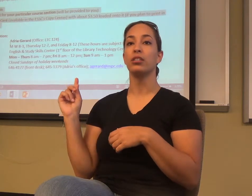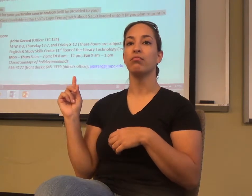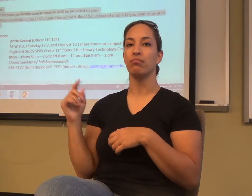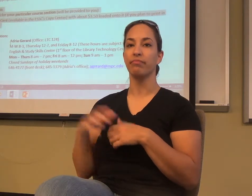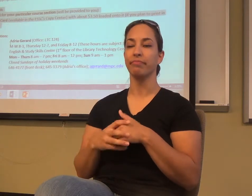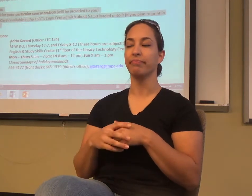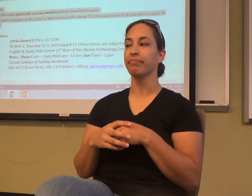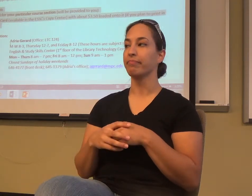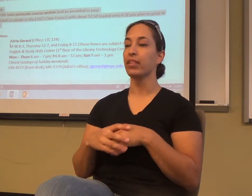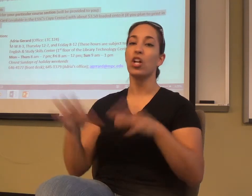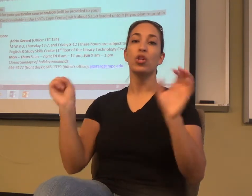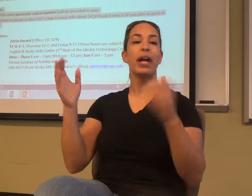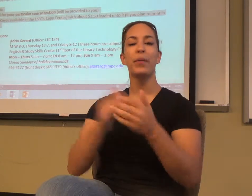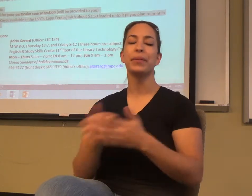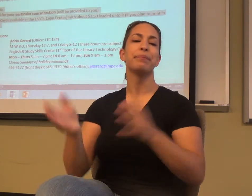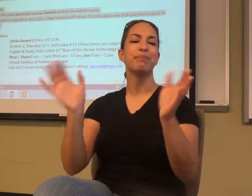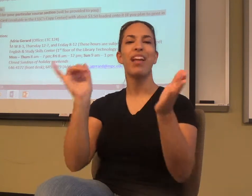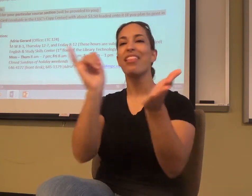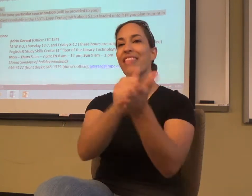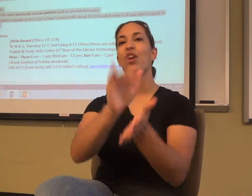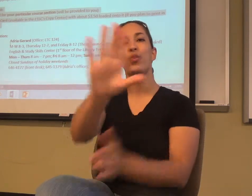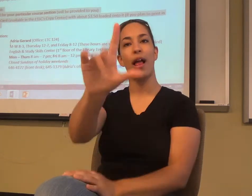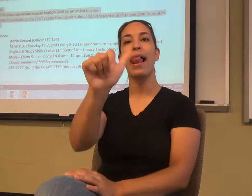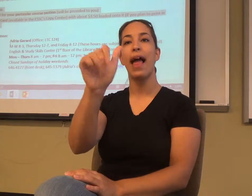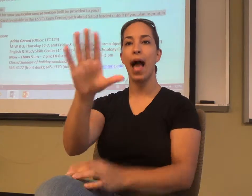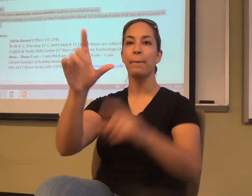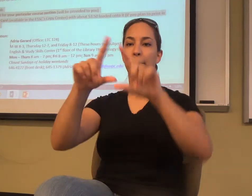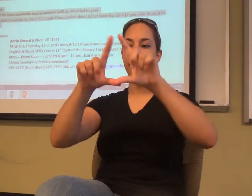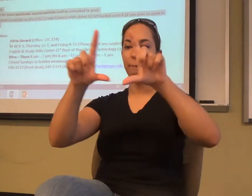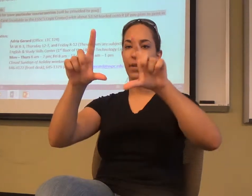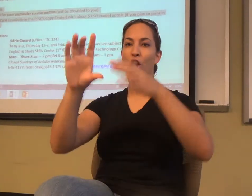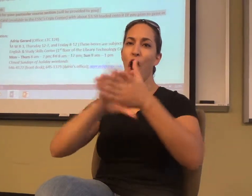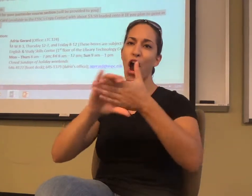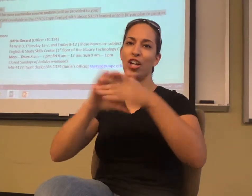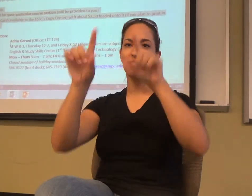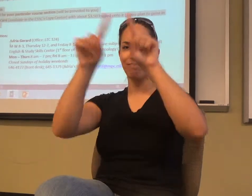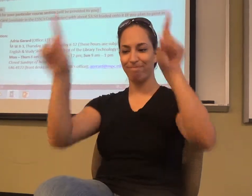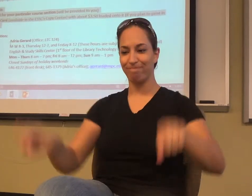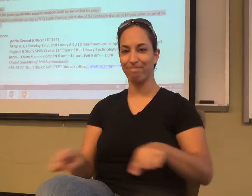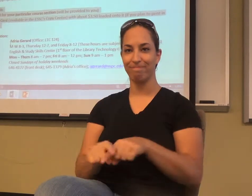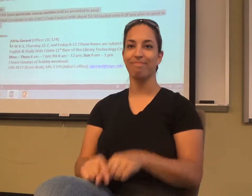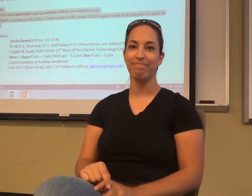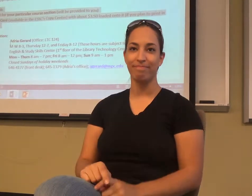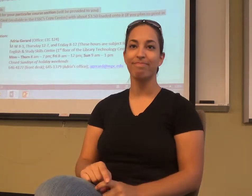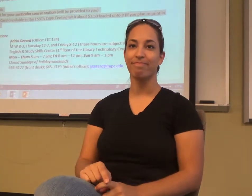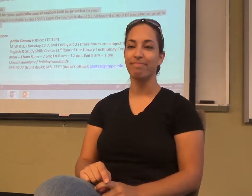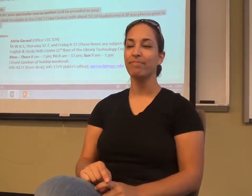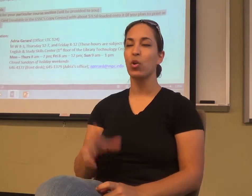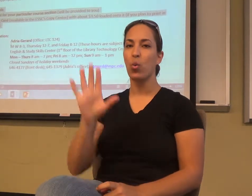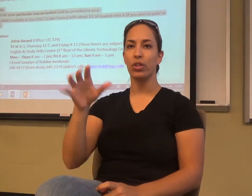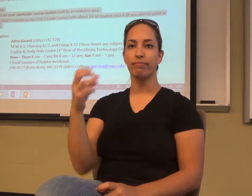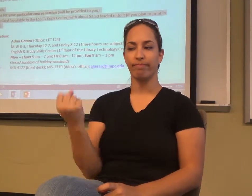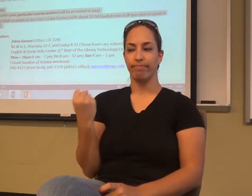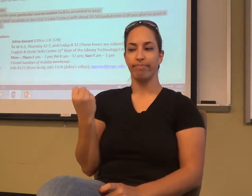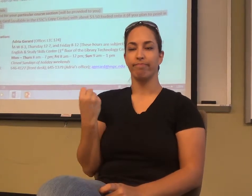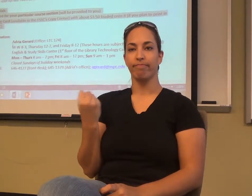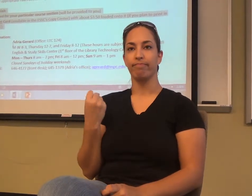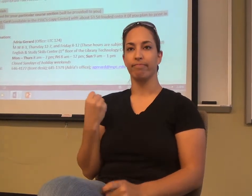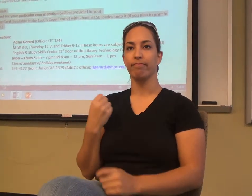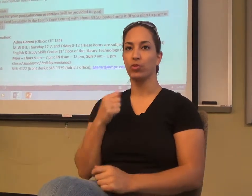That is your lab card. And that's one of the things that you'll probably want to keep handy as you're working through the content for the course. The other thing, as I mentioned, that you'll want to get